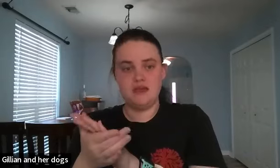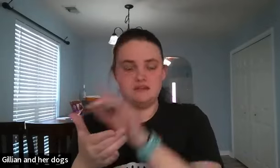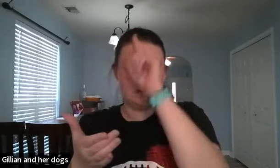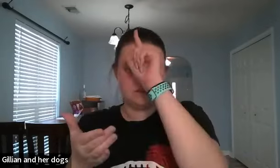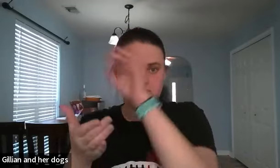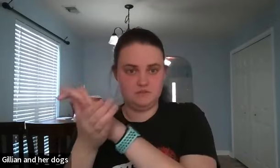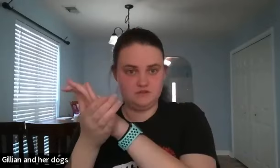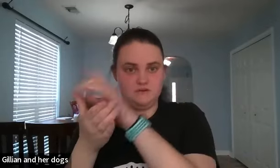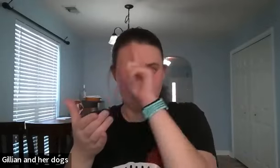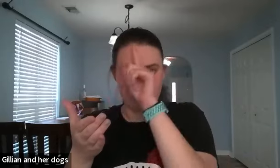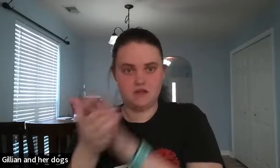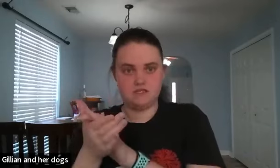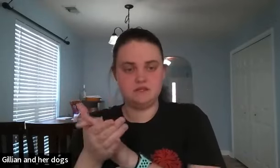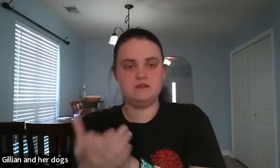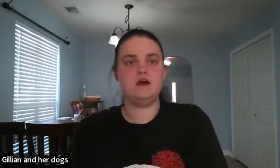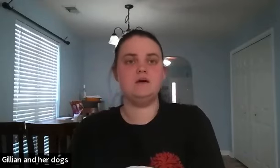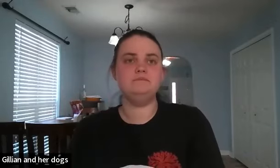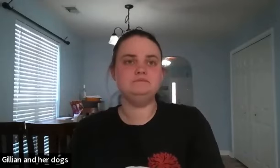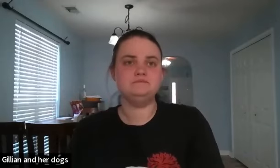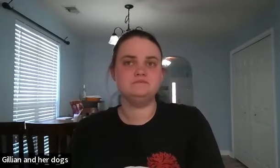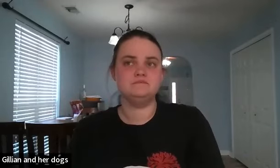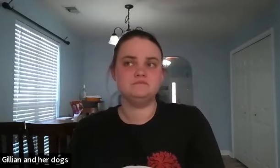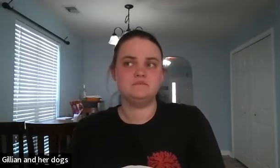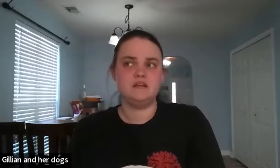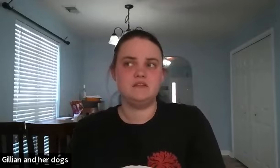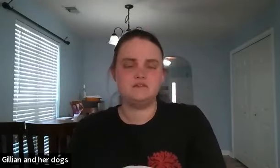That is also can be used for wife or husband. There's also